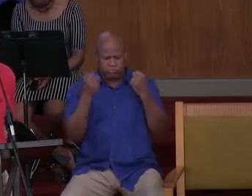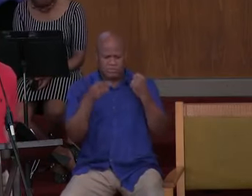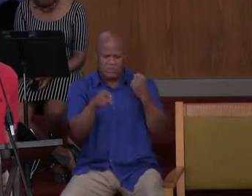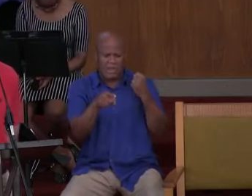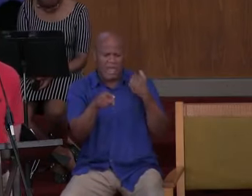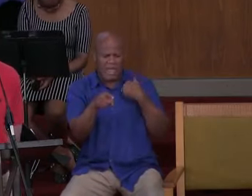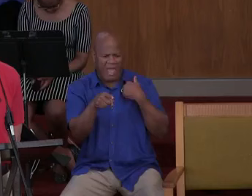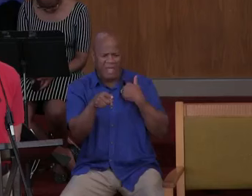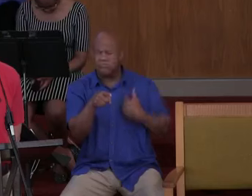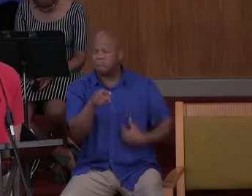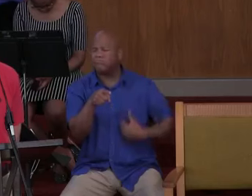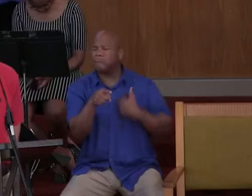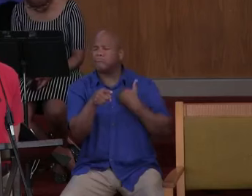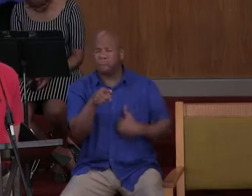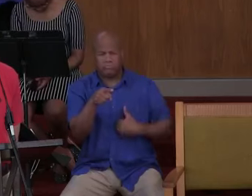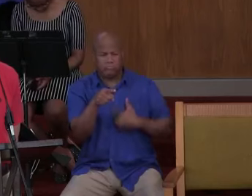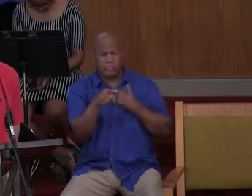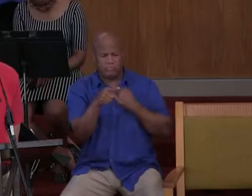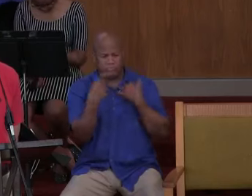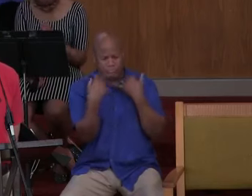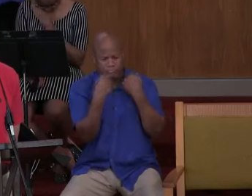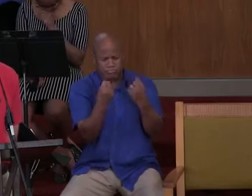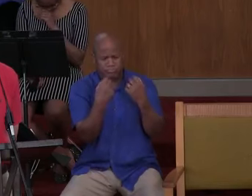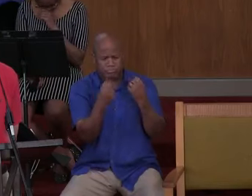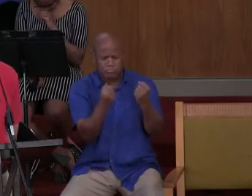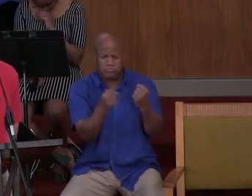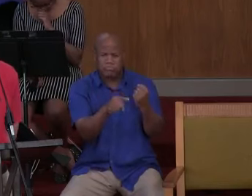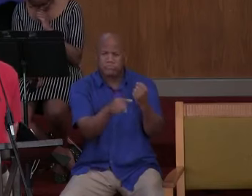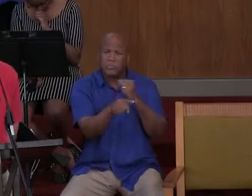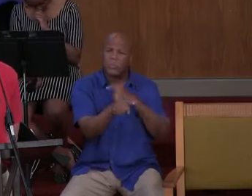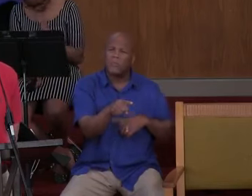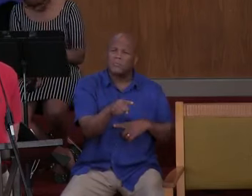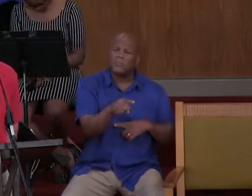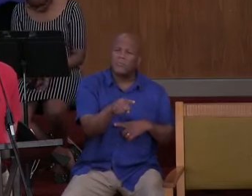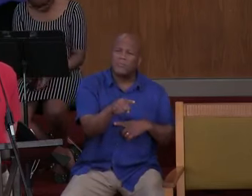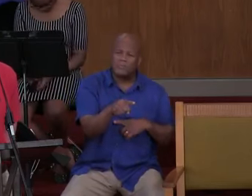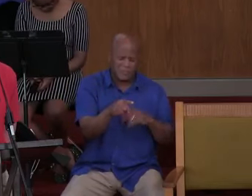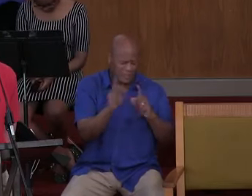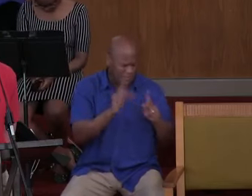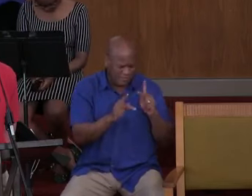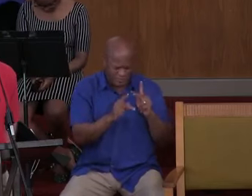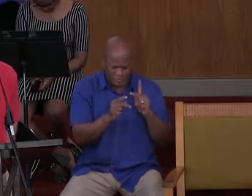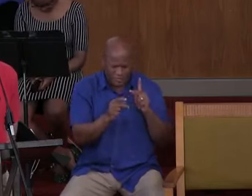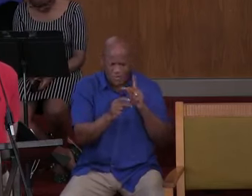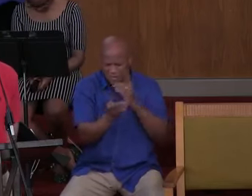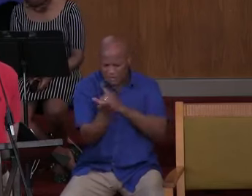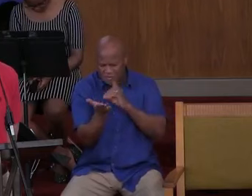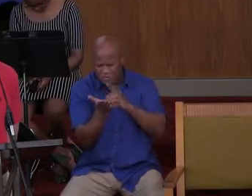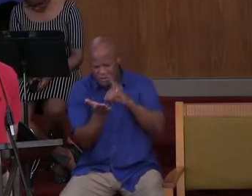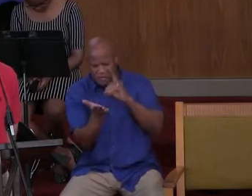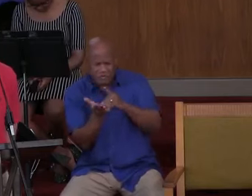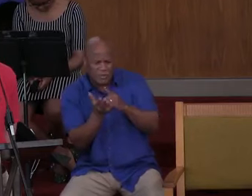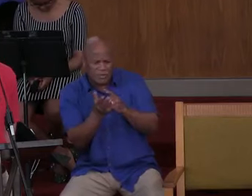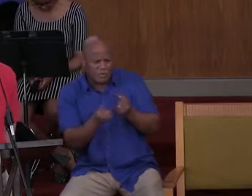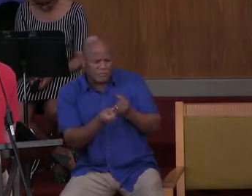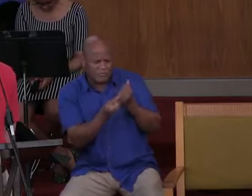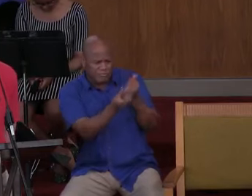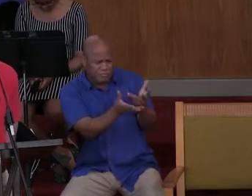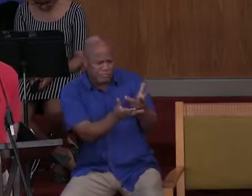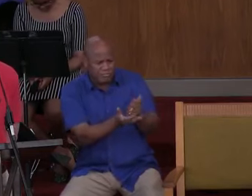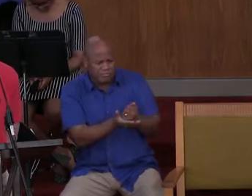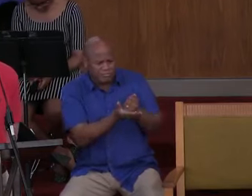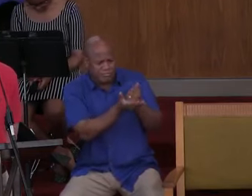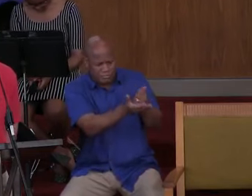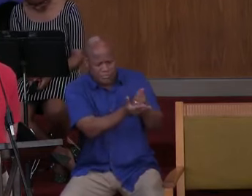for guidance for the medical staff, Lord God and Heavenly King, that they would treat him, provide the wisdom and